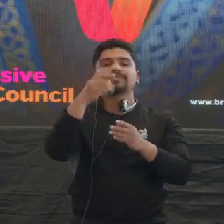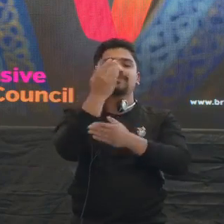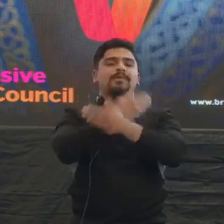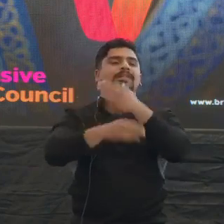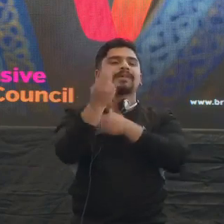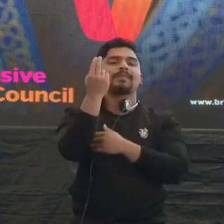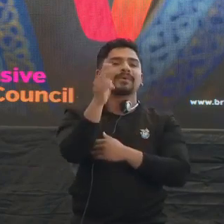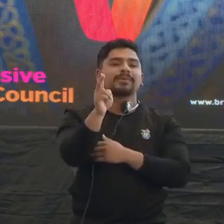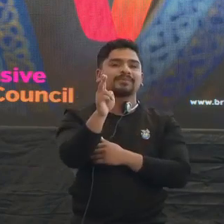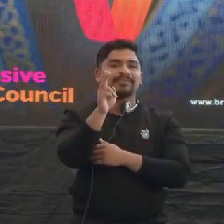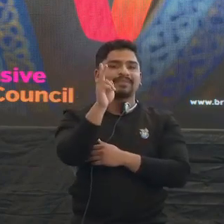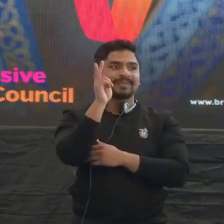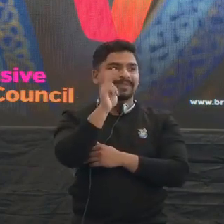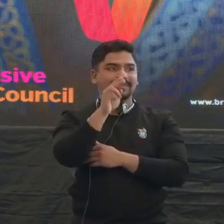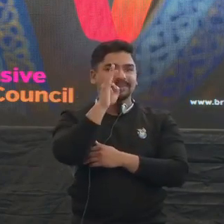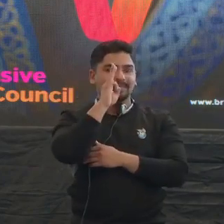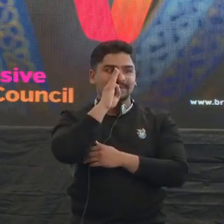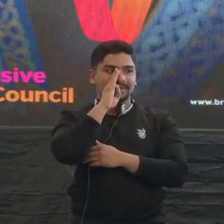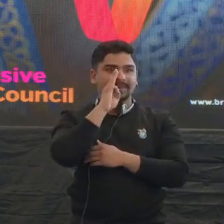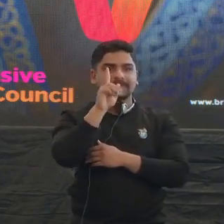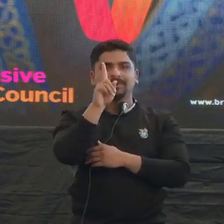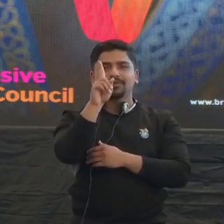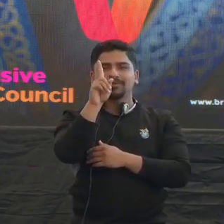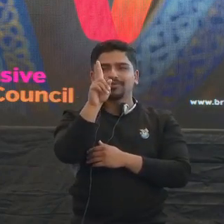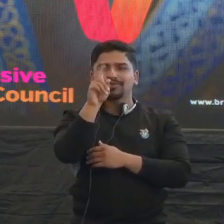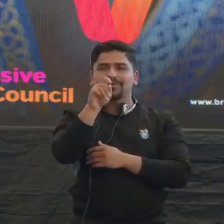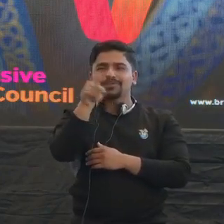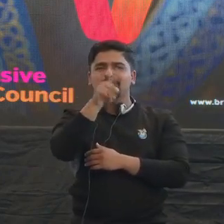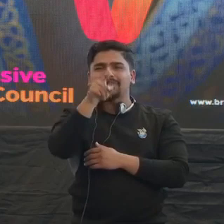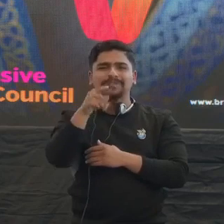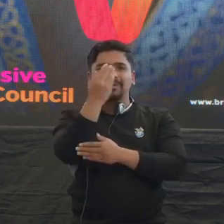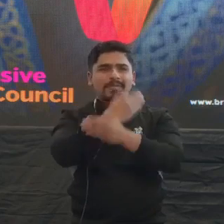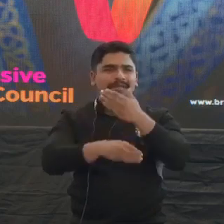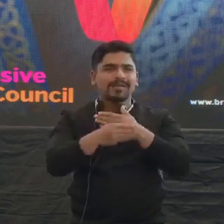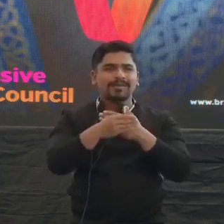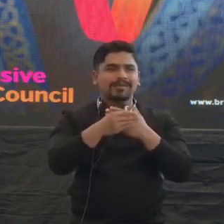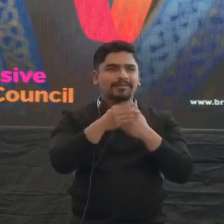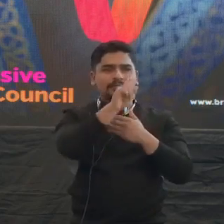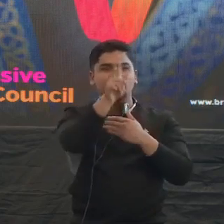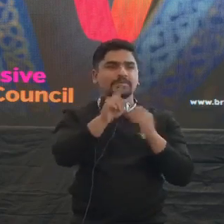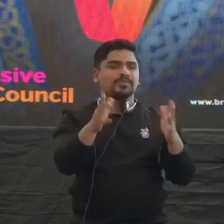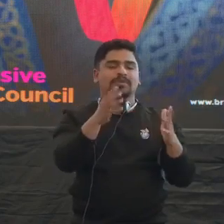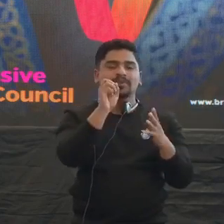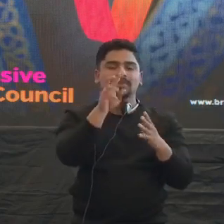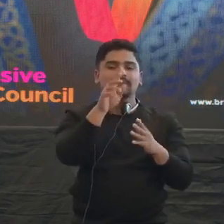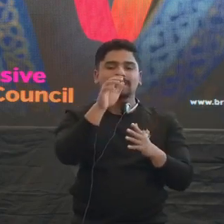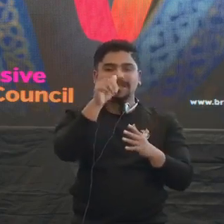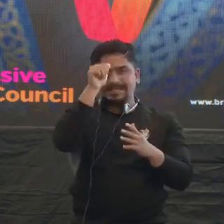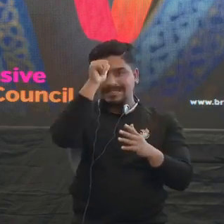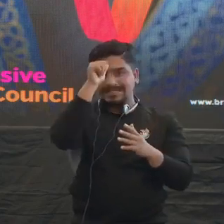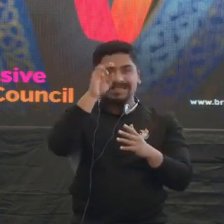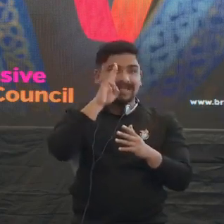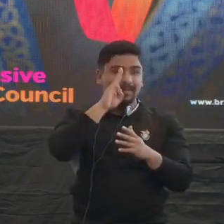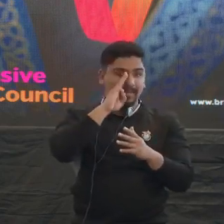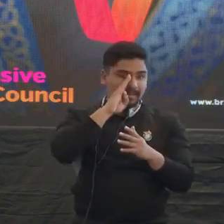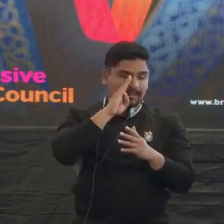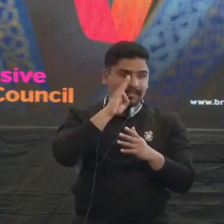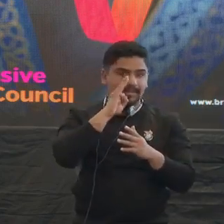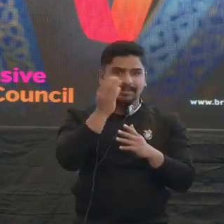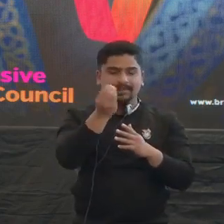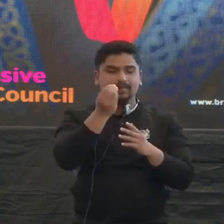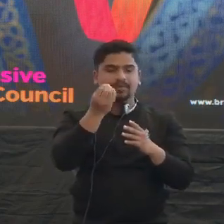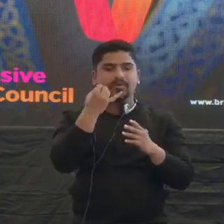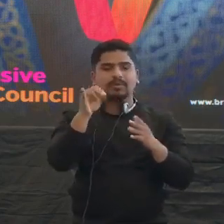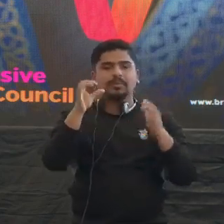disability. So there is not question of 10% disability. But in India, there is some misuse